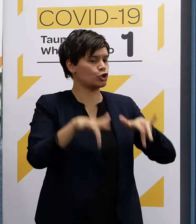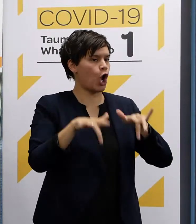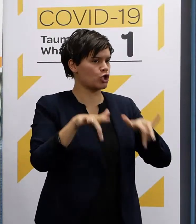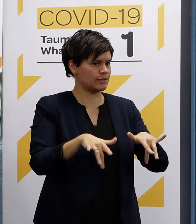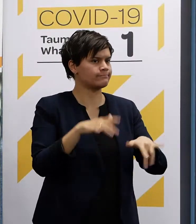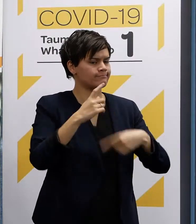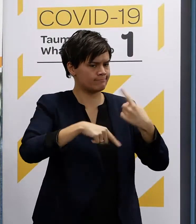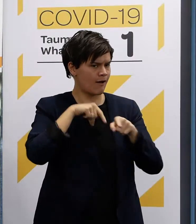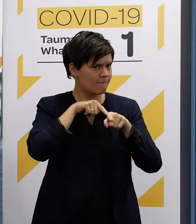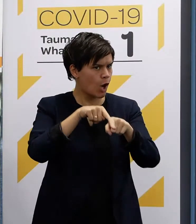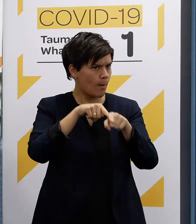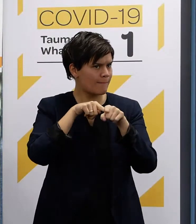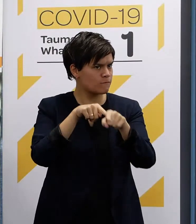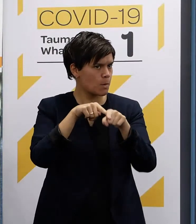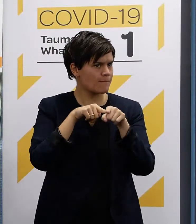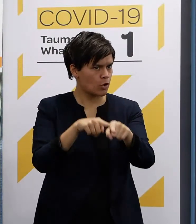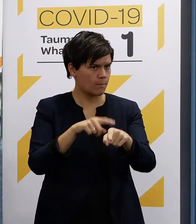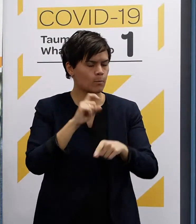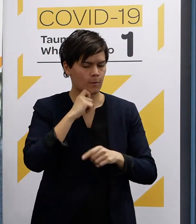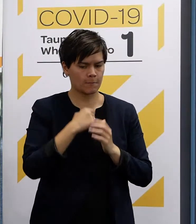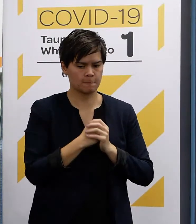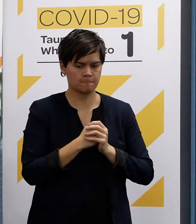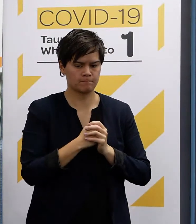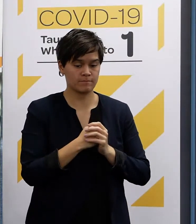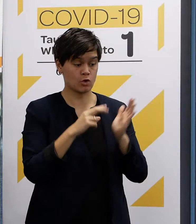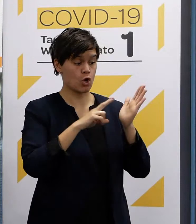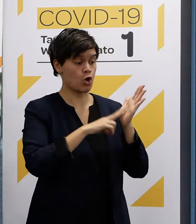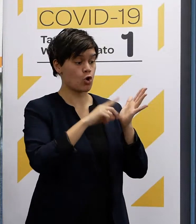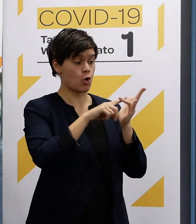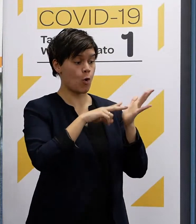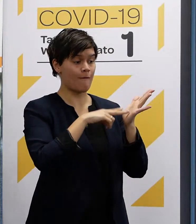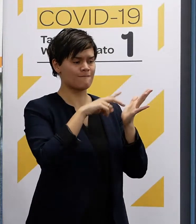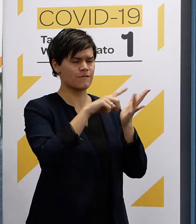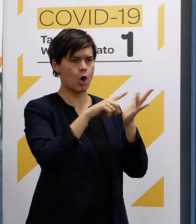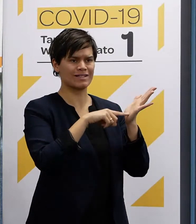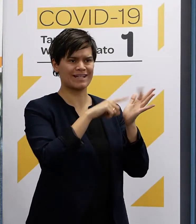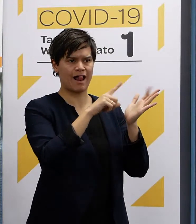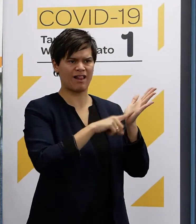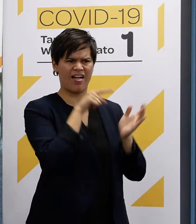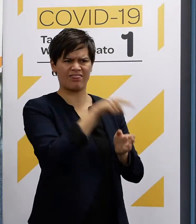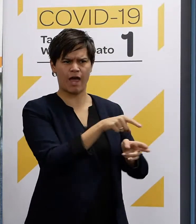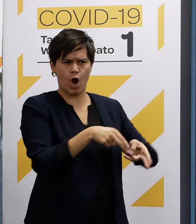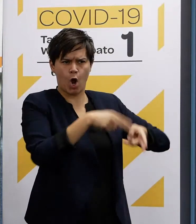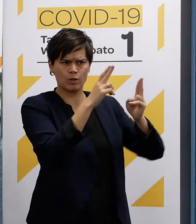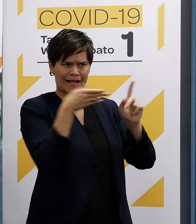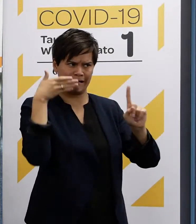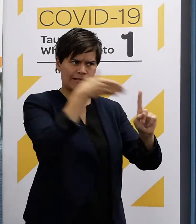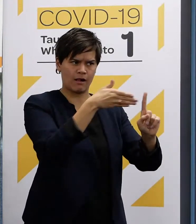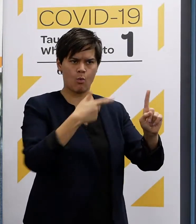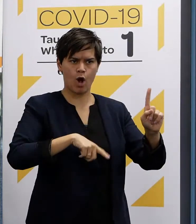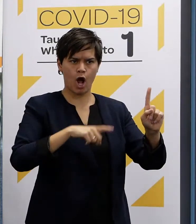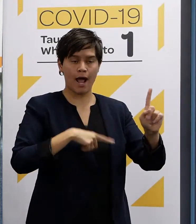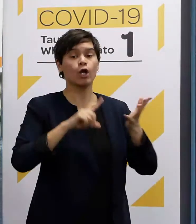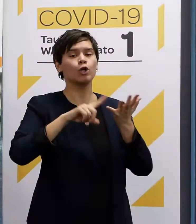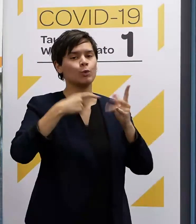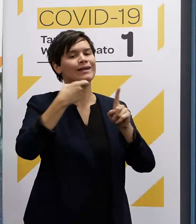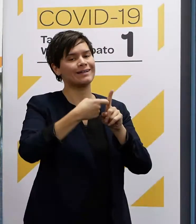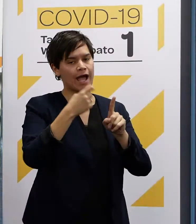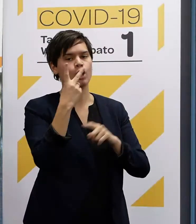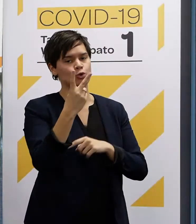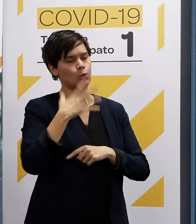reiterate, these are people who were in the same facility as the 2 women, and this is part of a wider precautionary